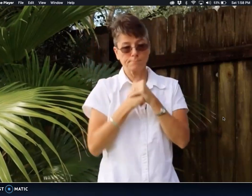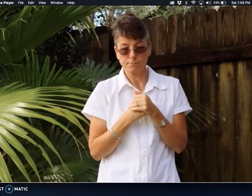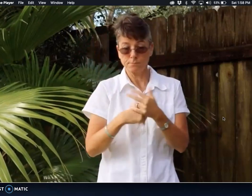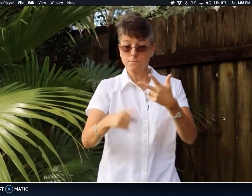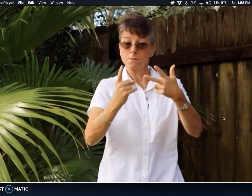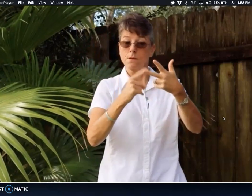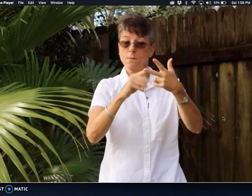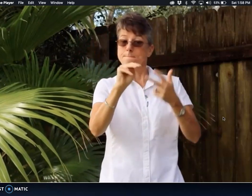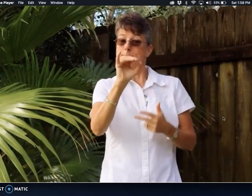magazines, movies, that's what they use.